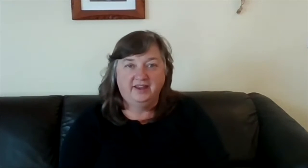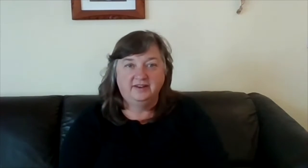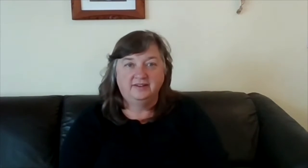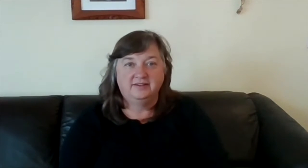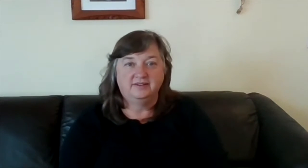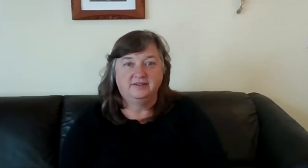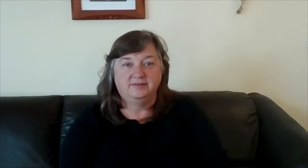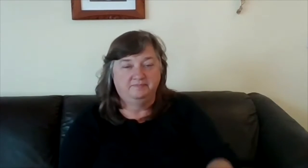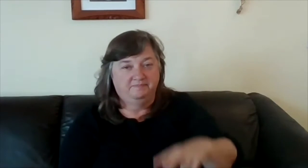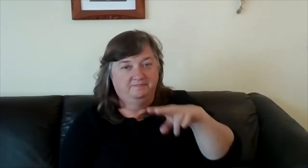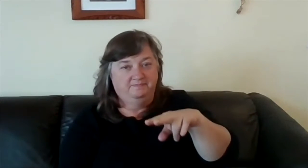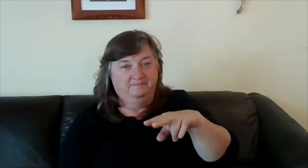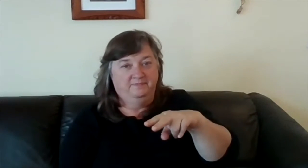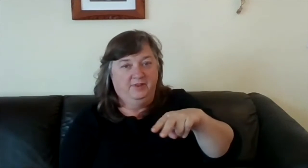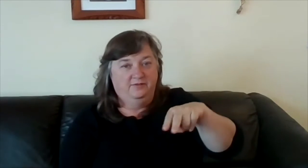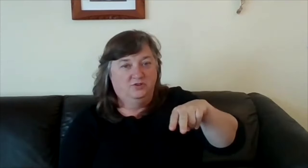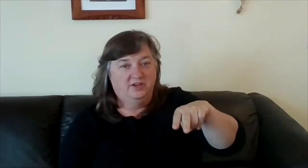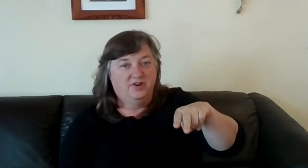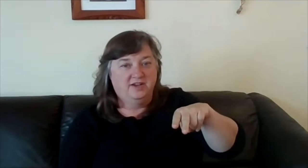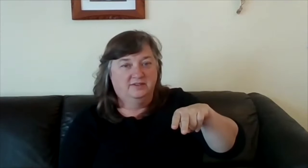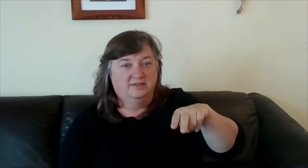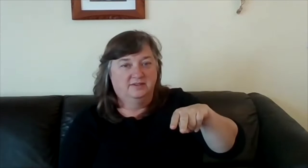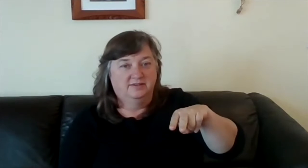Train, you have train tracks.